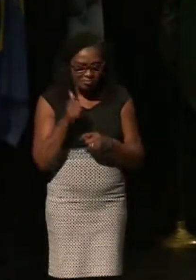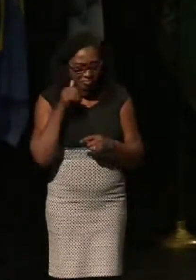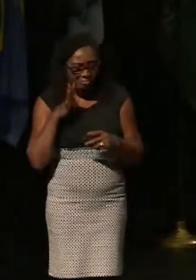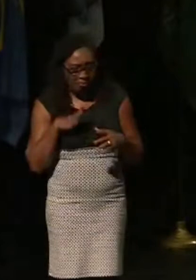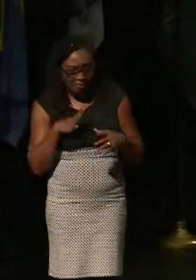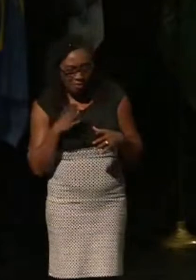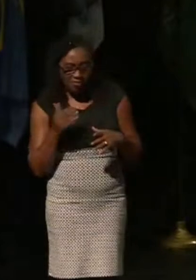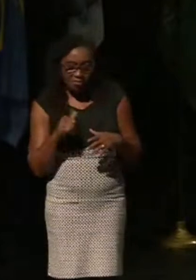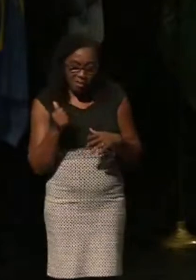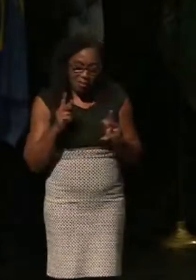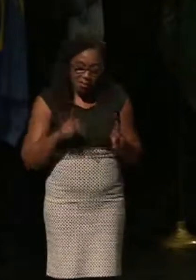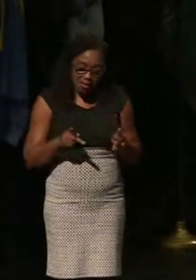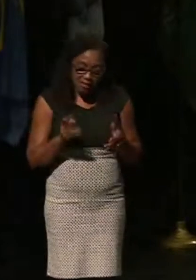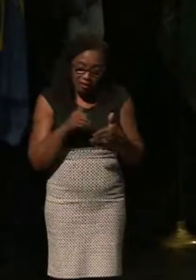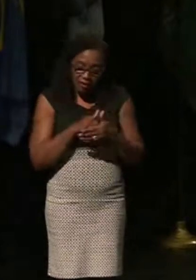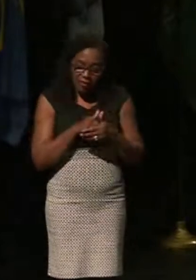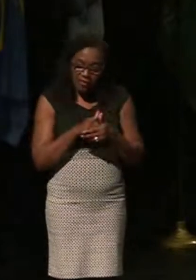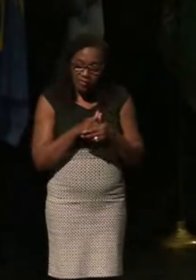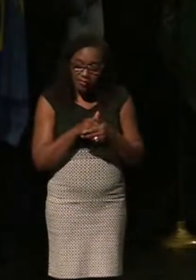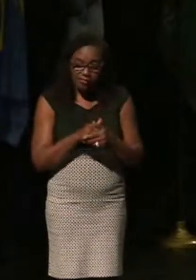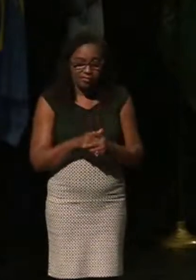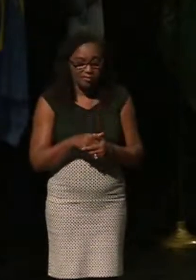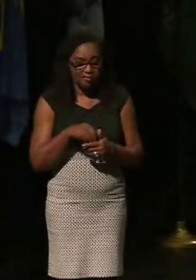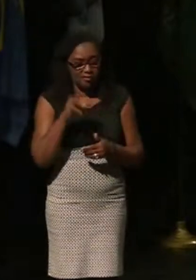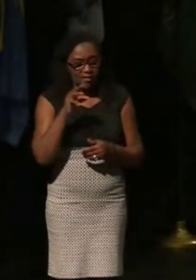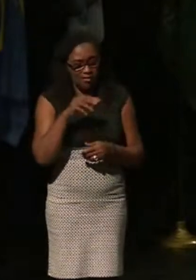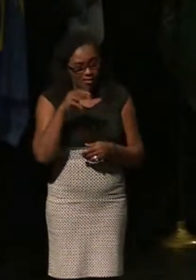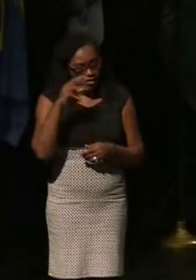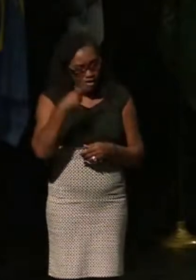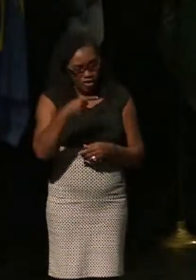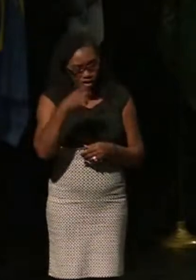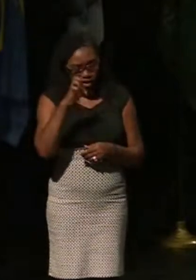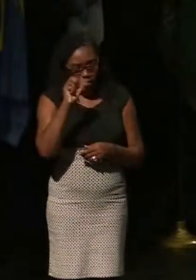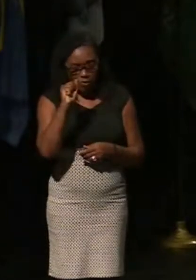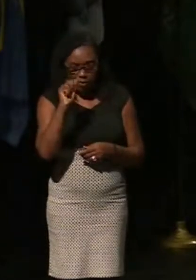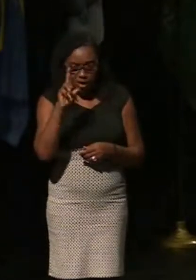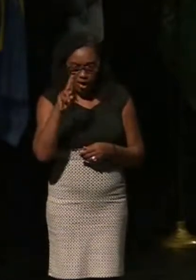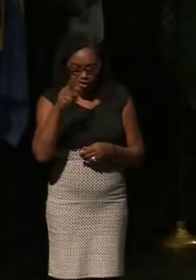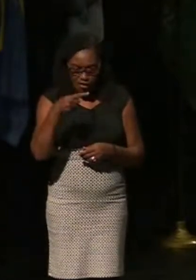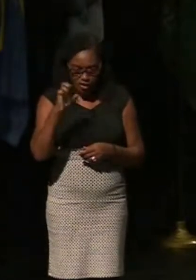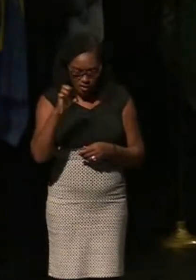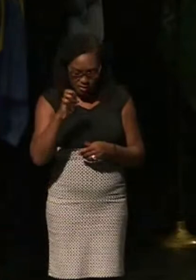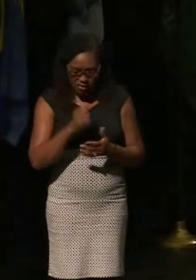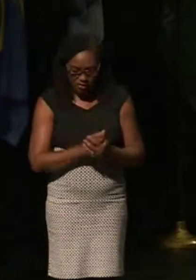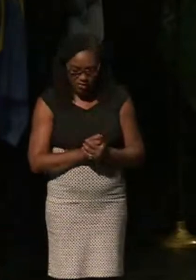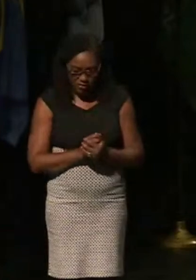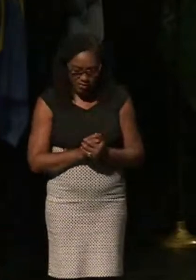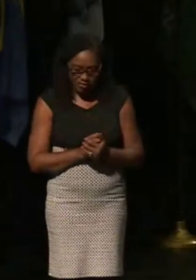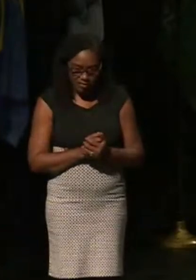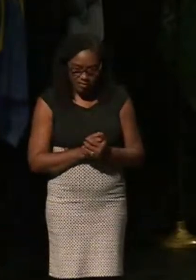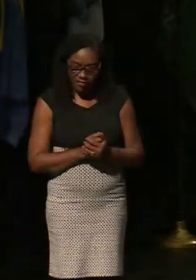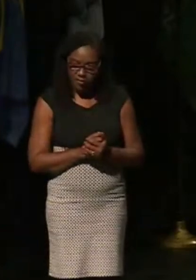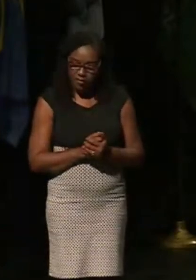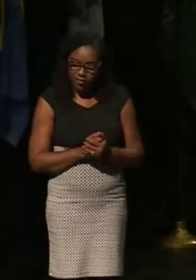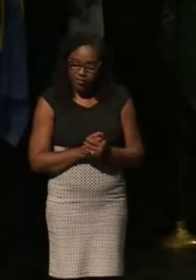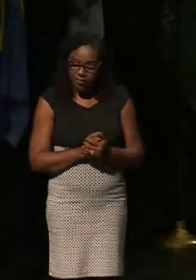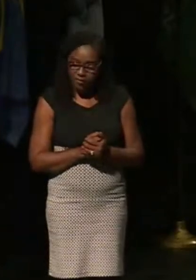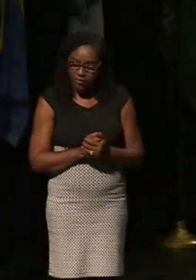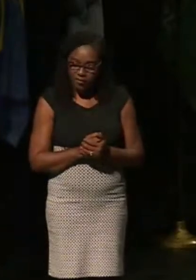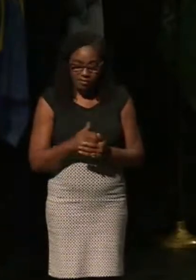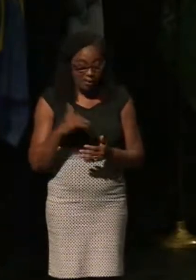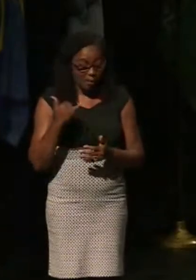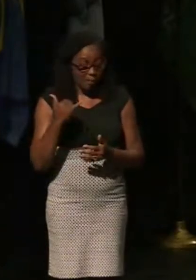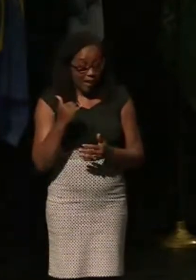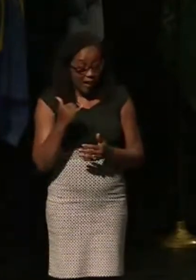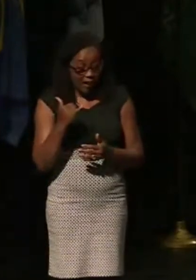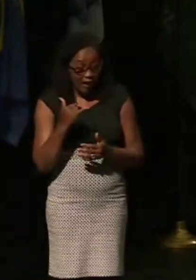vice captain in Miss George. So they recently, you may have seen on the TV that they played in a